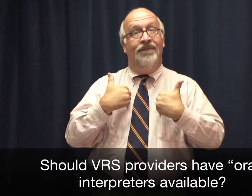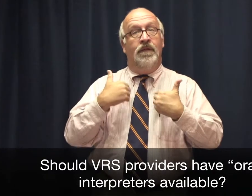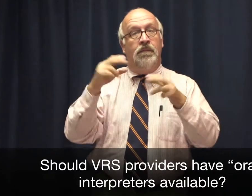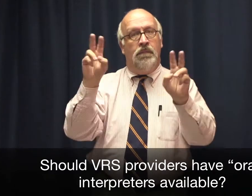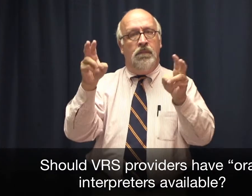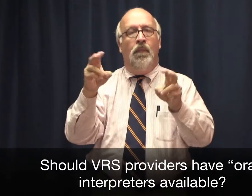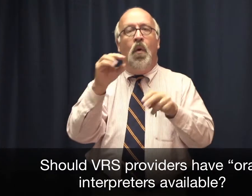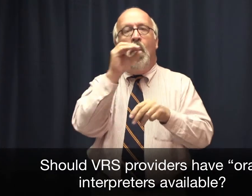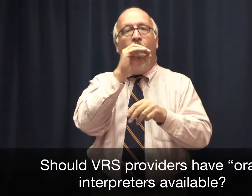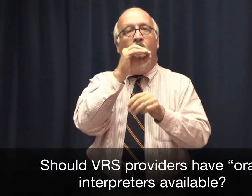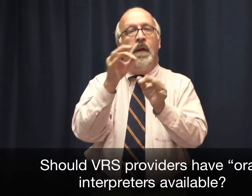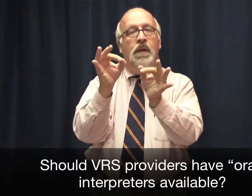interpreters available?